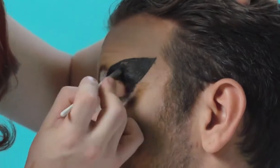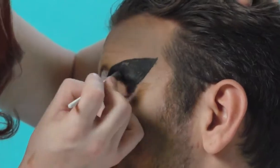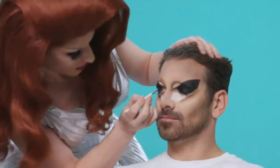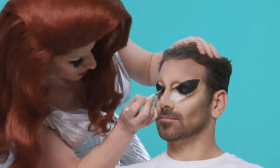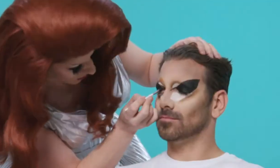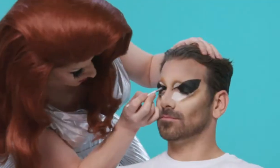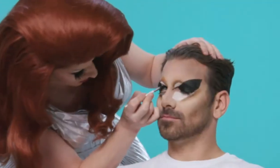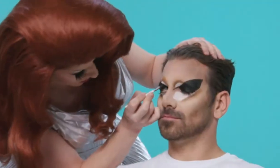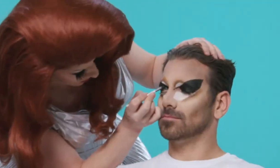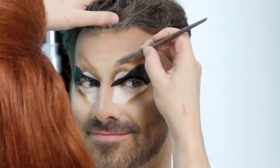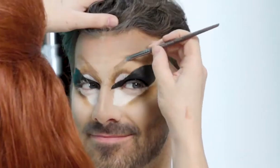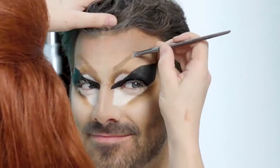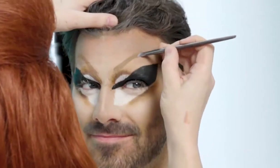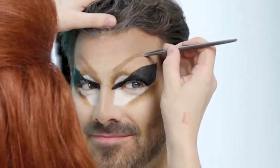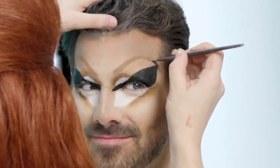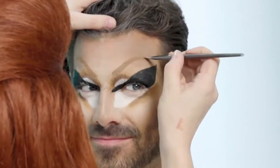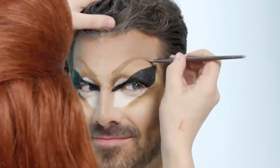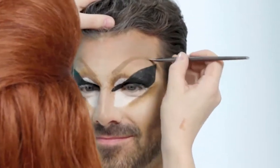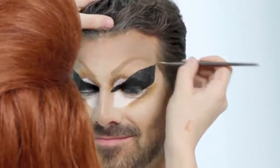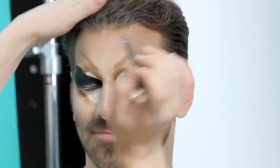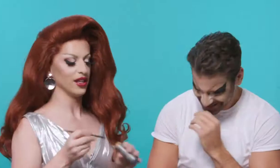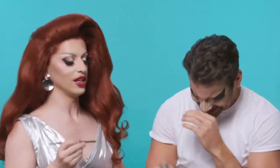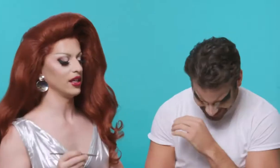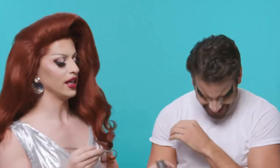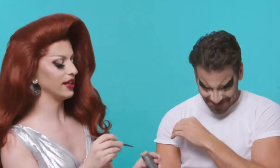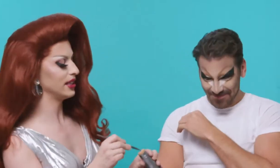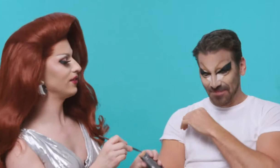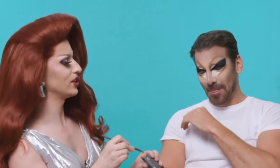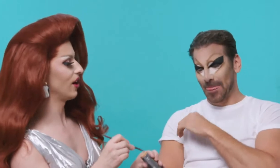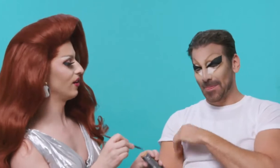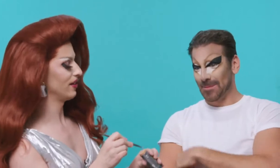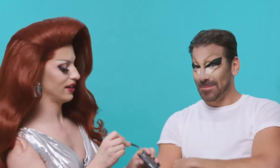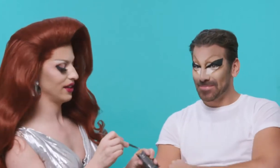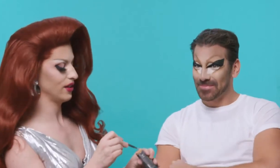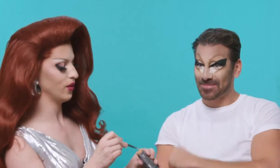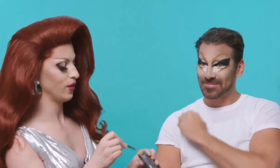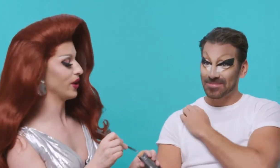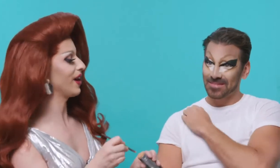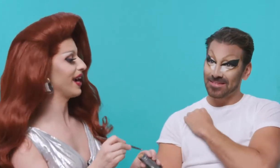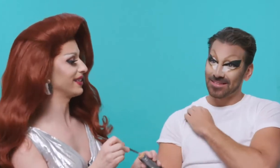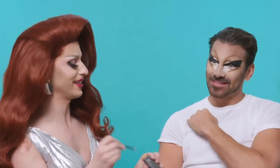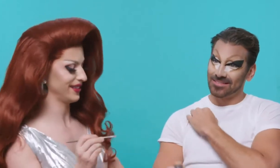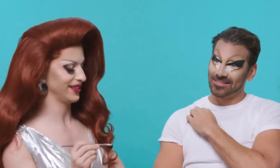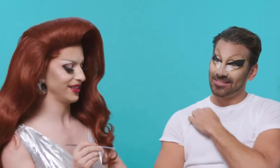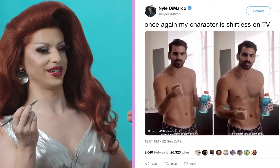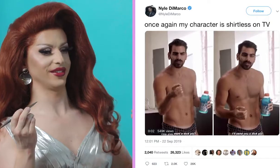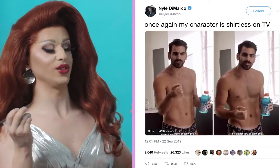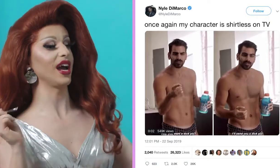provide people solutions for me as well, so I know exactly the same. In a TV show, while you were acting,